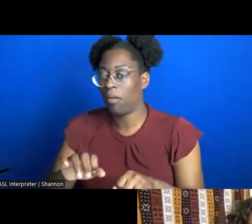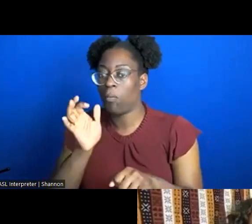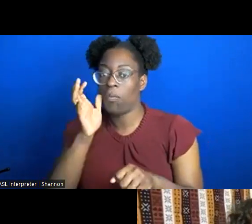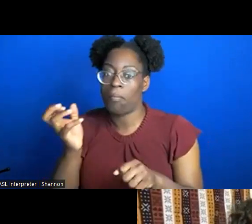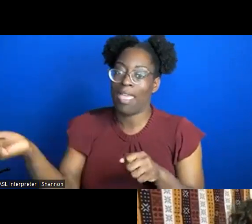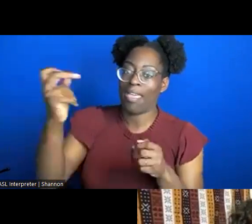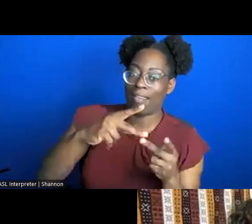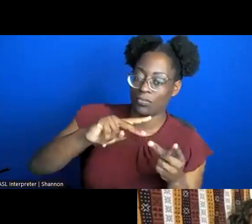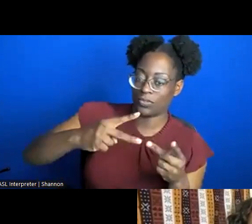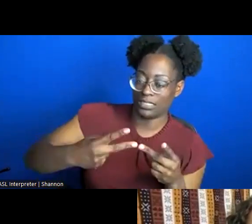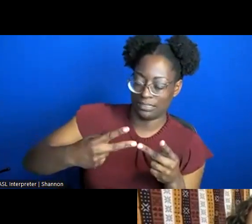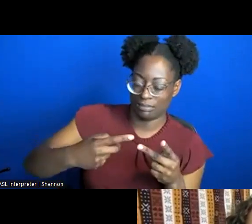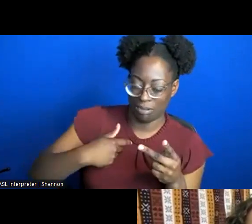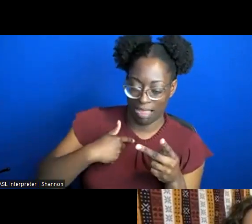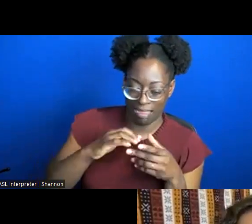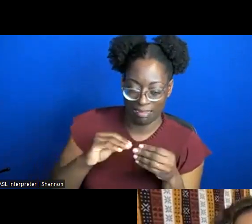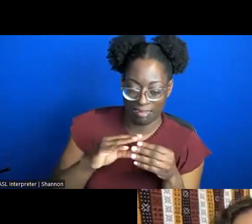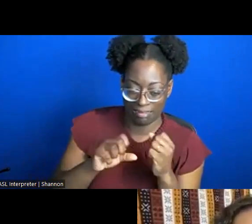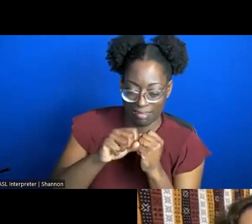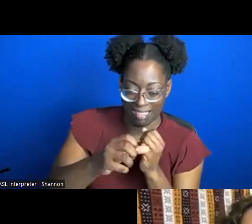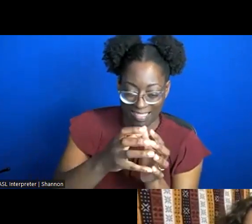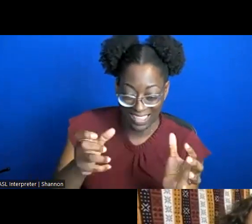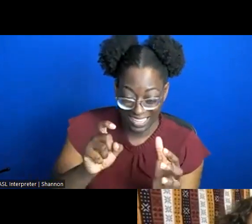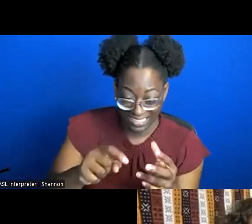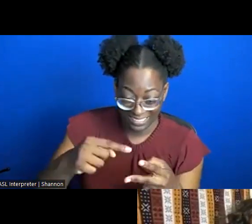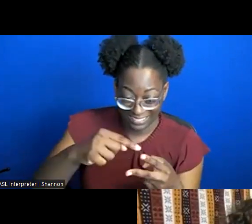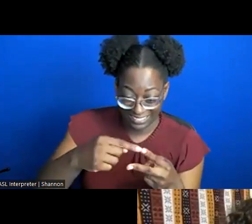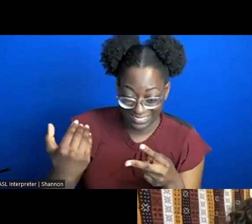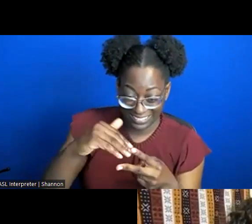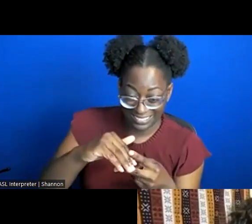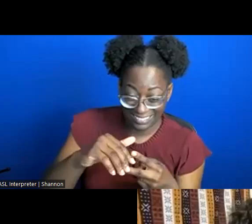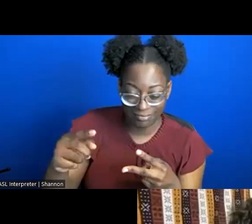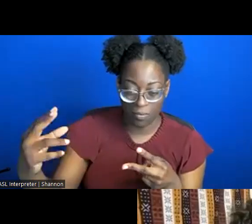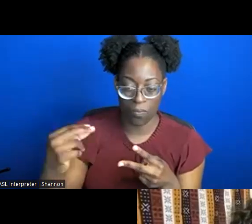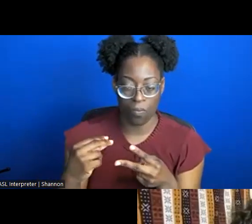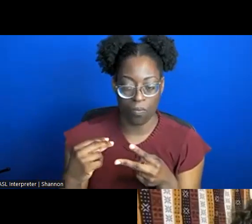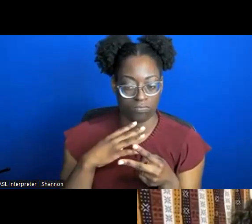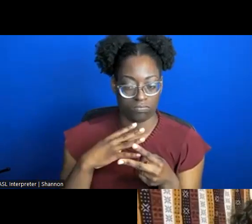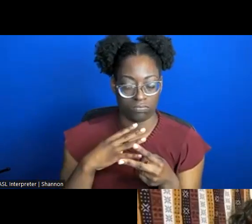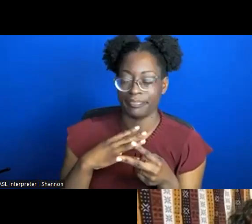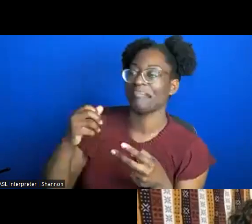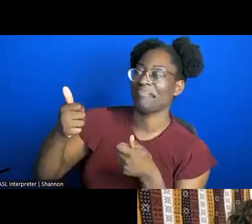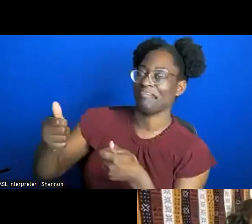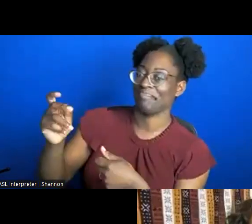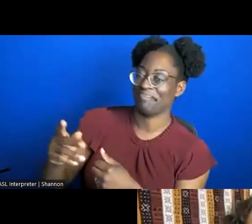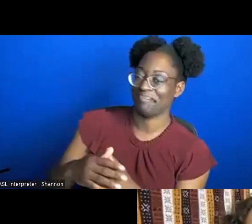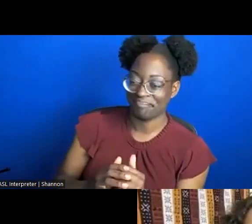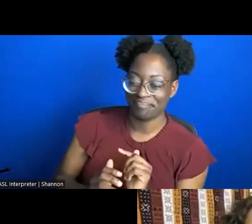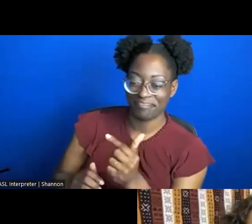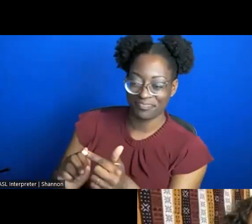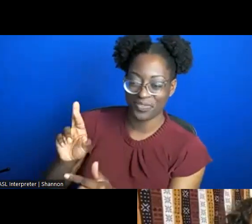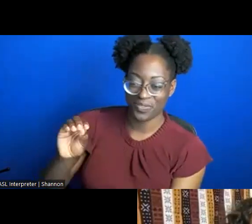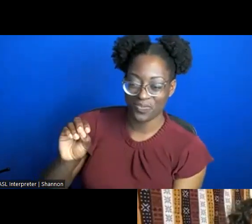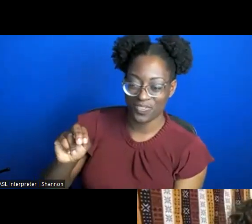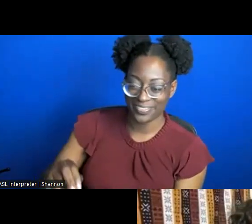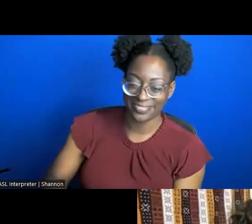good. Okay, thank you. I appreciate the question. And my, I guess my response is very straightforward. We need to really